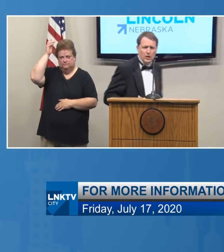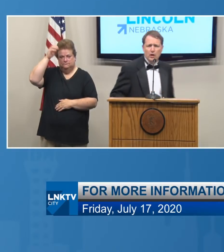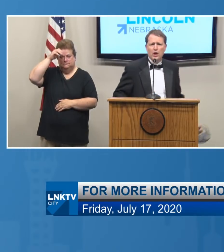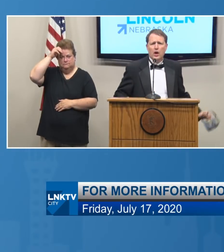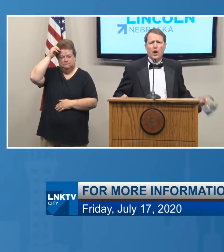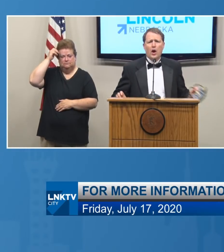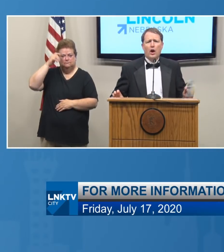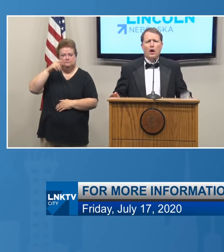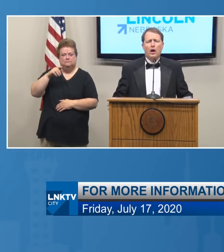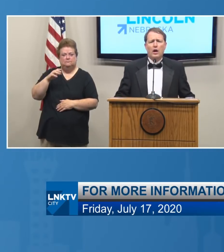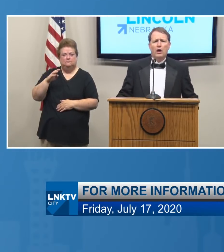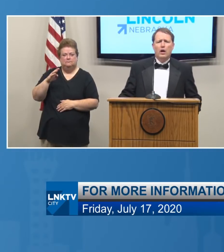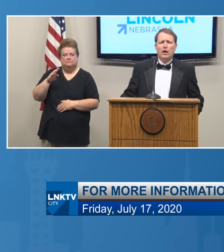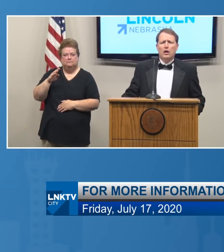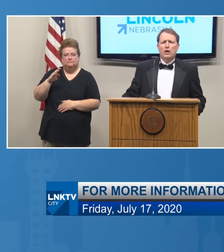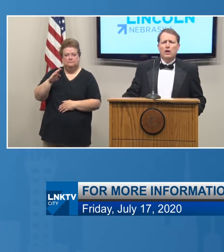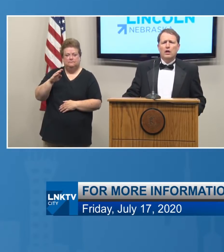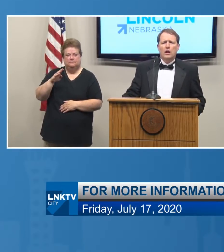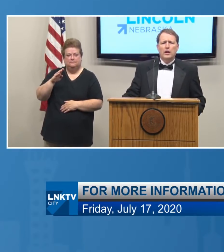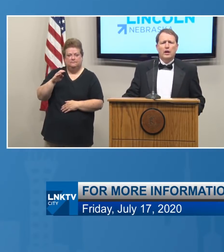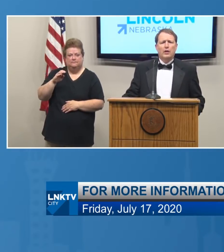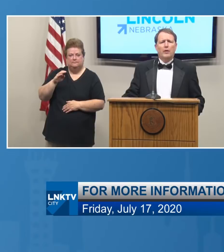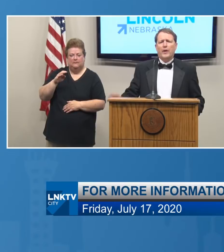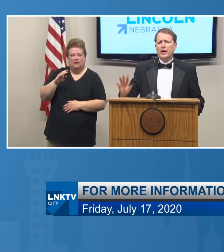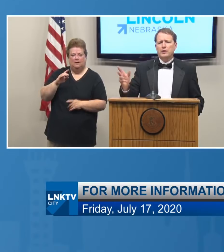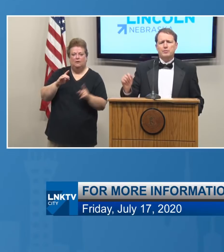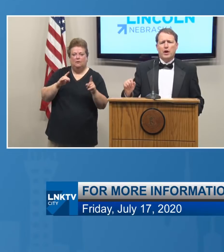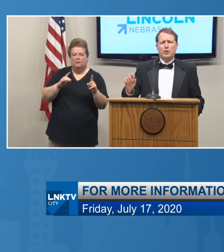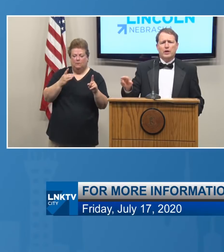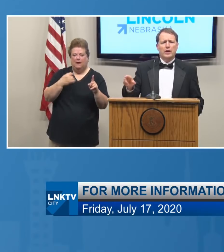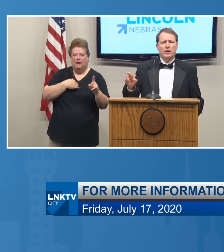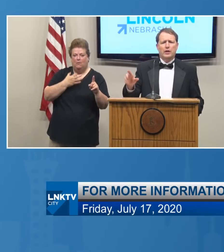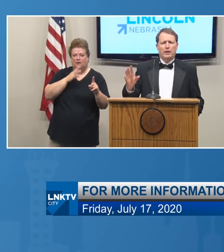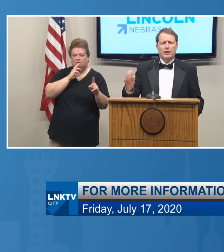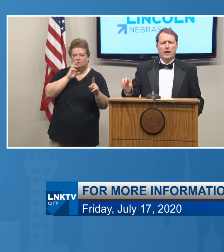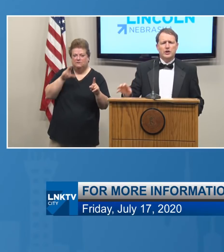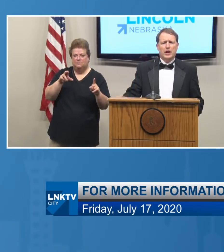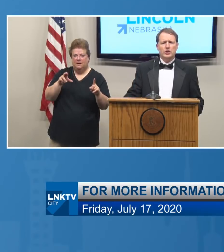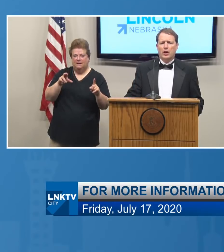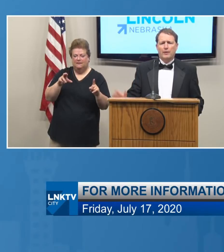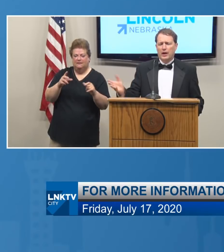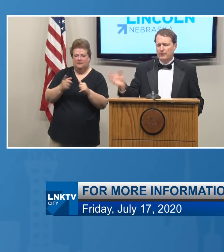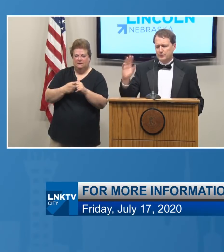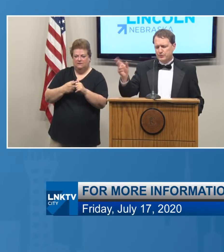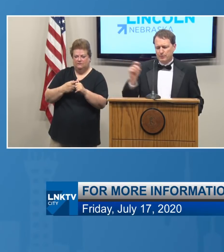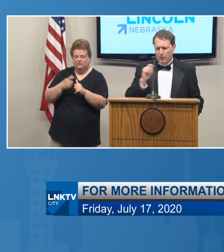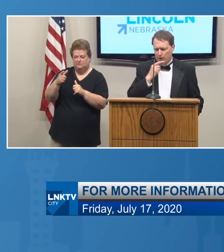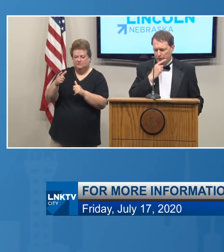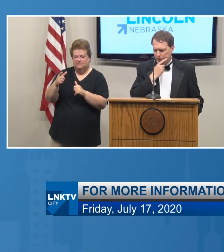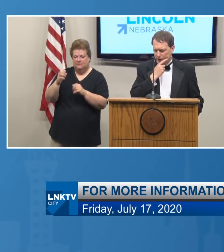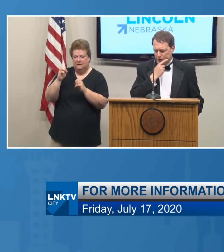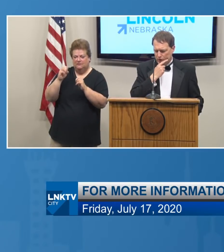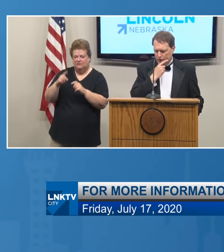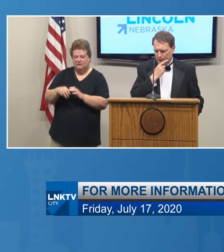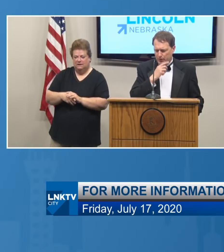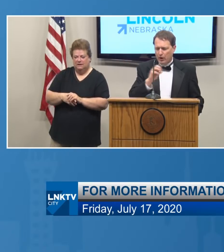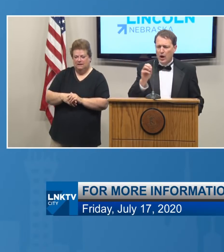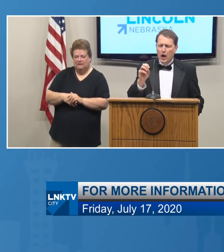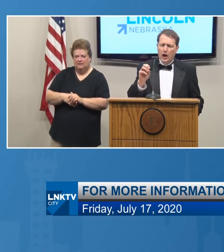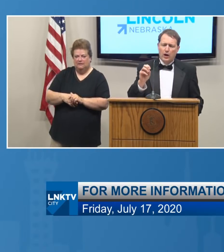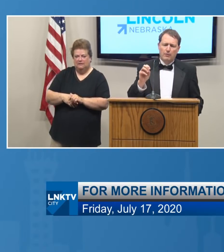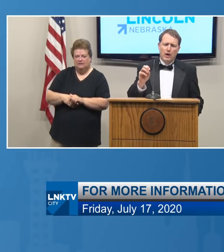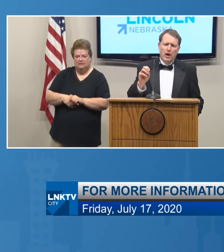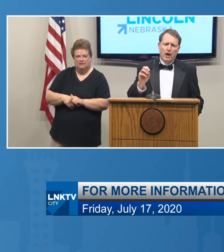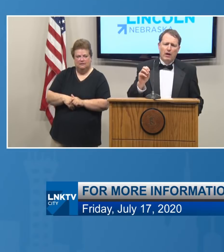Pat, I do have a question if you don't mind real quick. If I could respond quickly Oh, to sorry, yeah. the education, pardon me for taking so long to come up